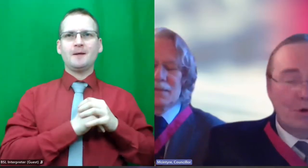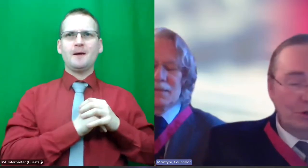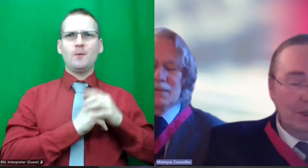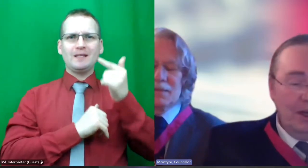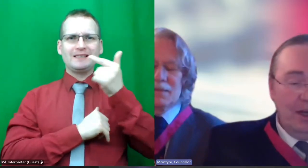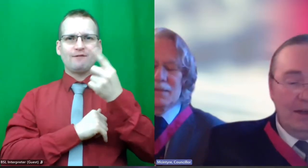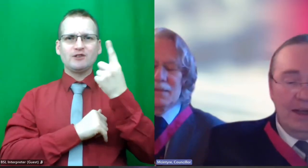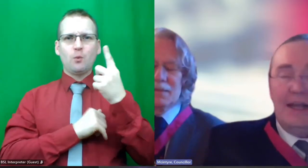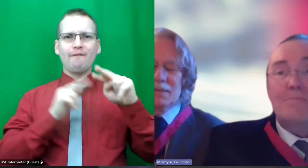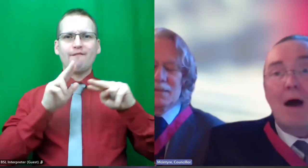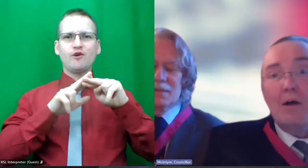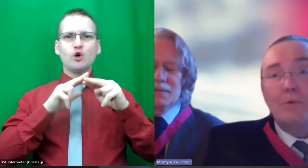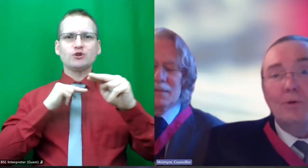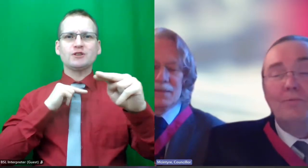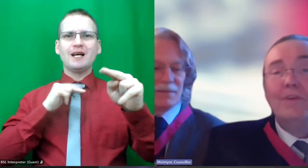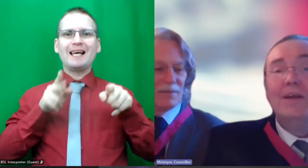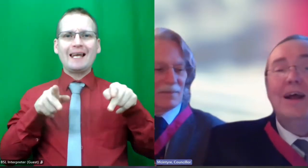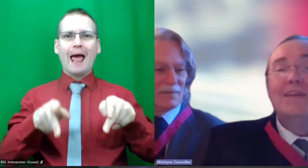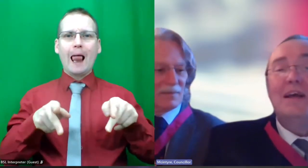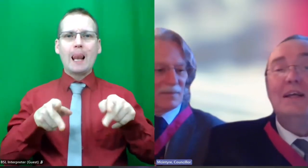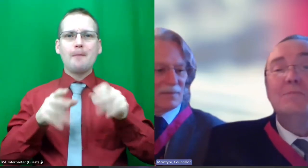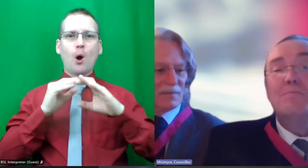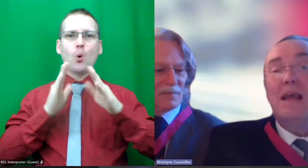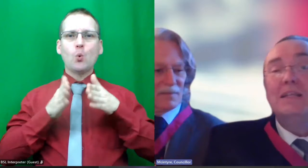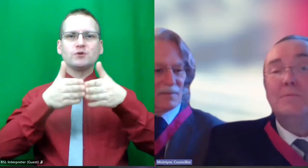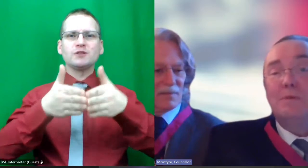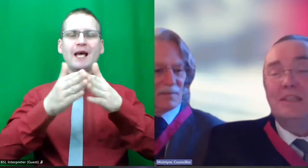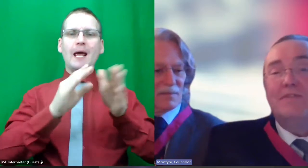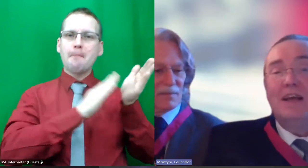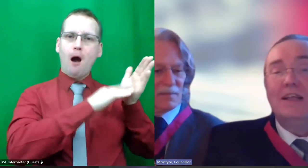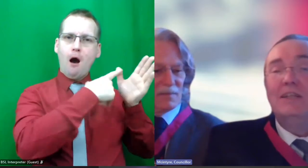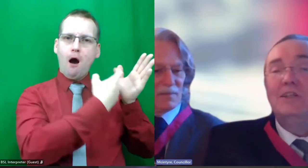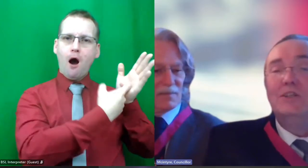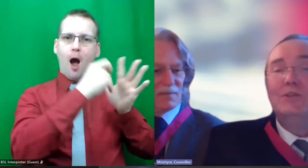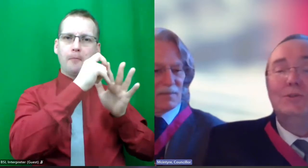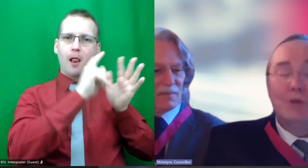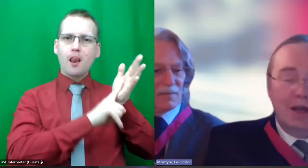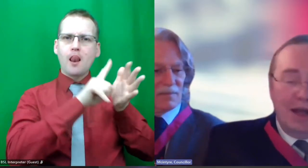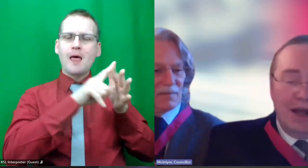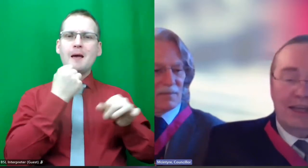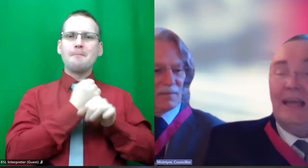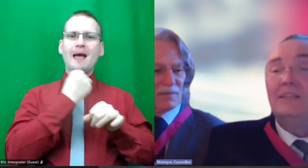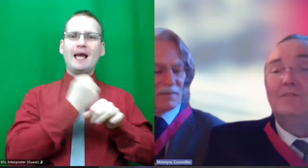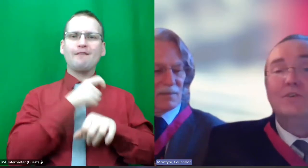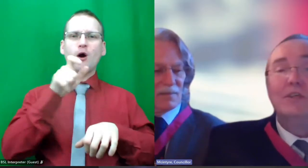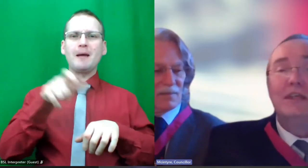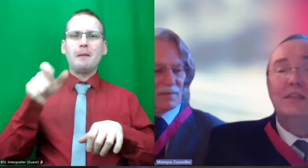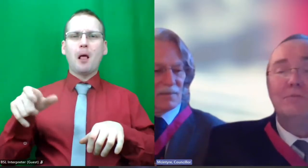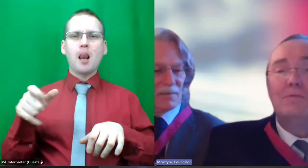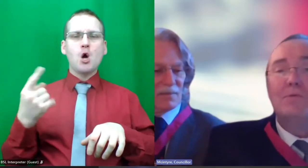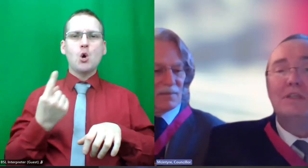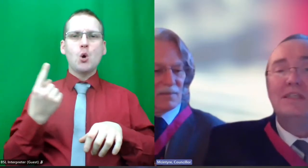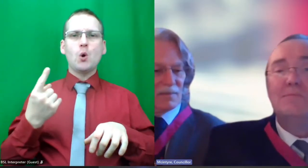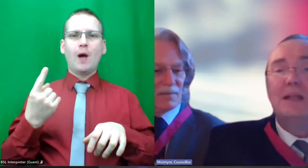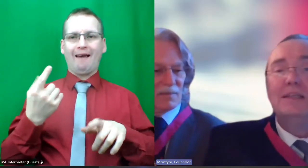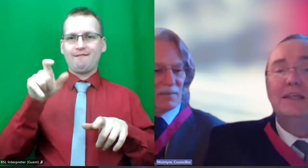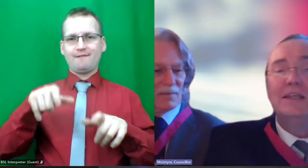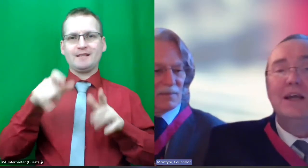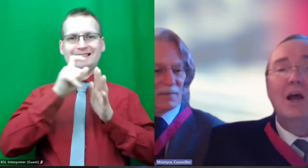canal boat in Marple that is made specifically to cater for the needs of people